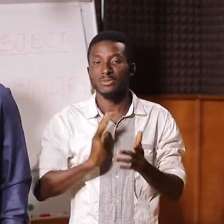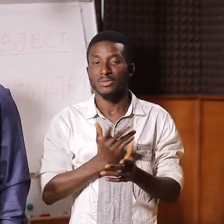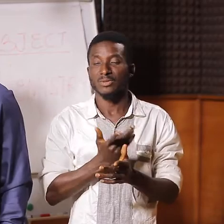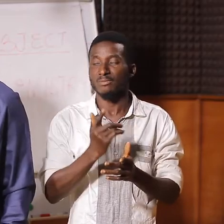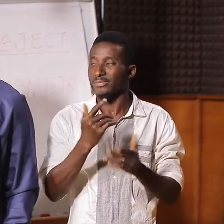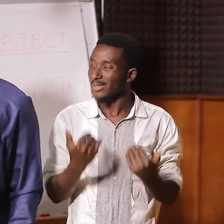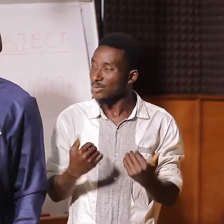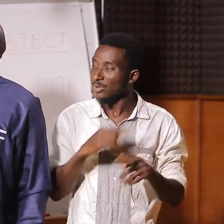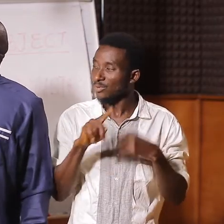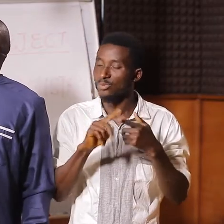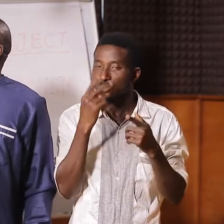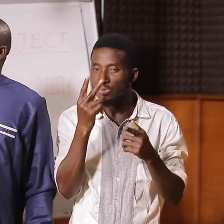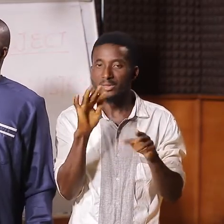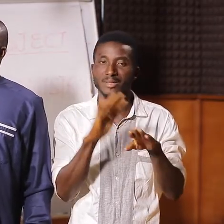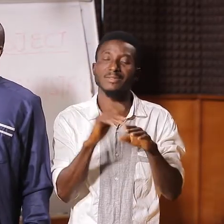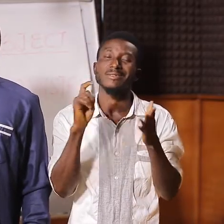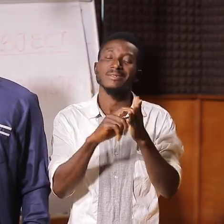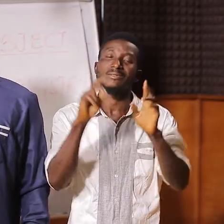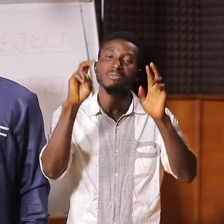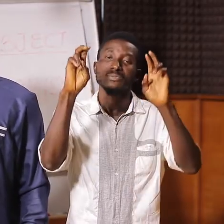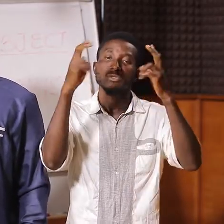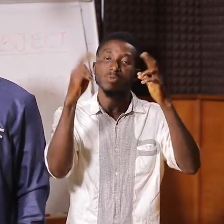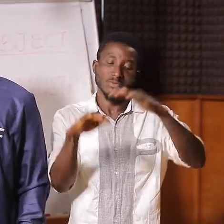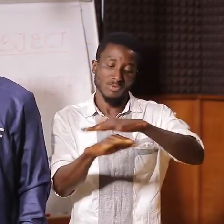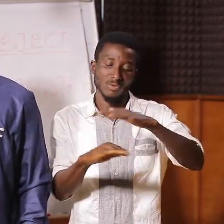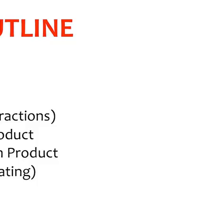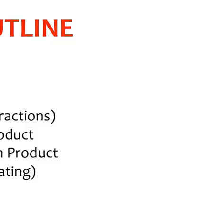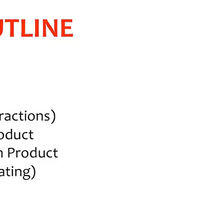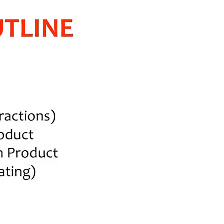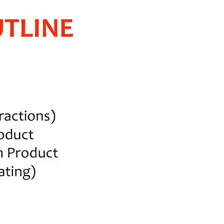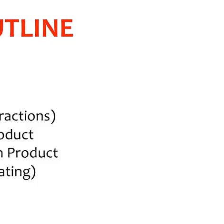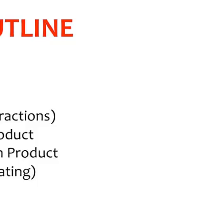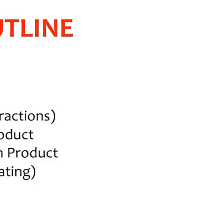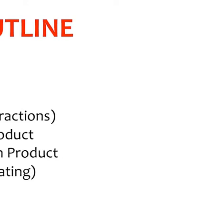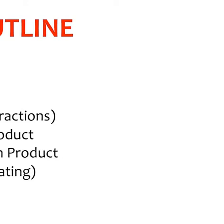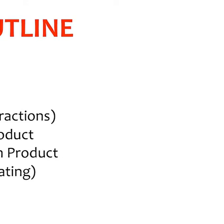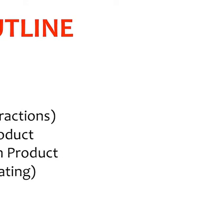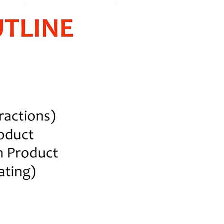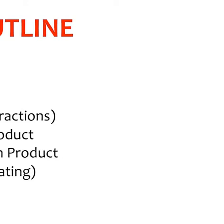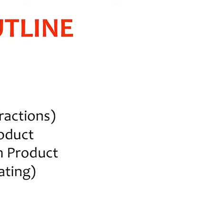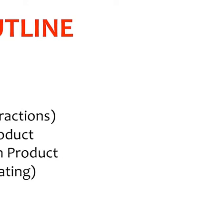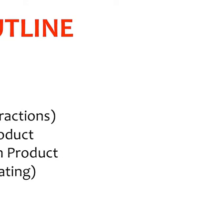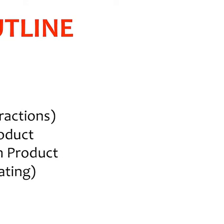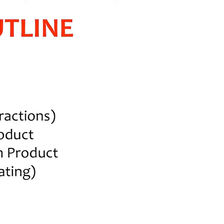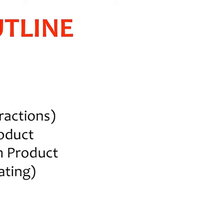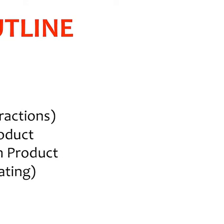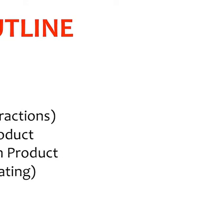will be looking at this topic under the following outline: nature of crude